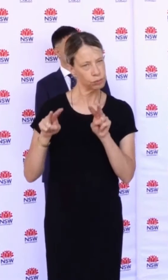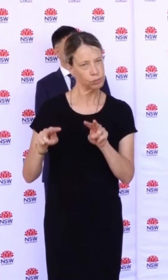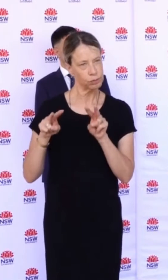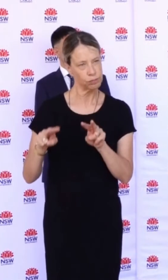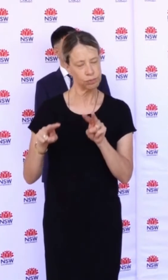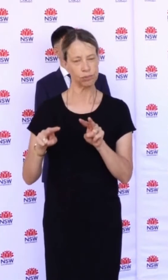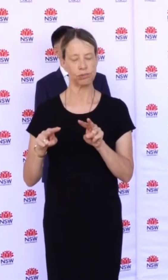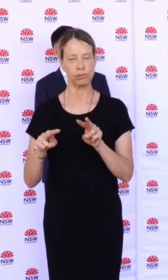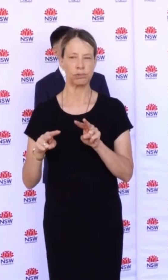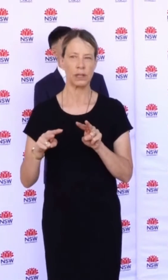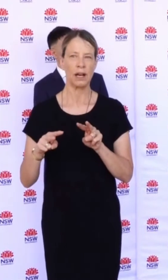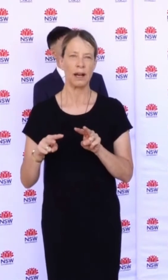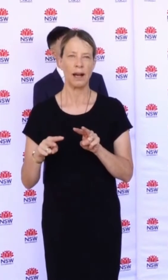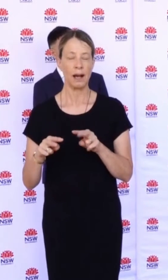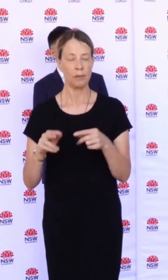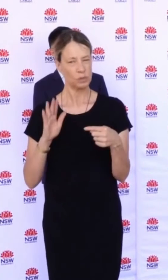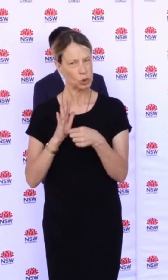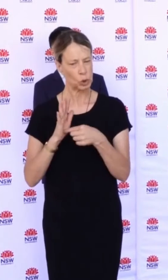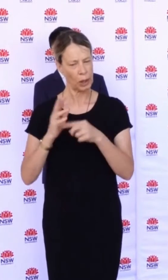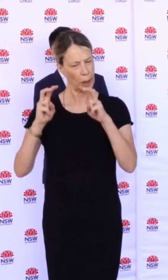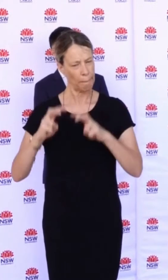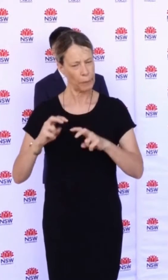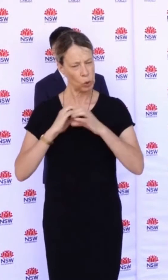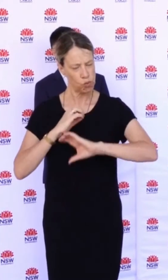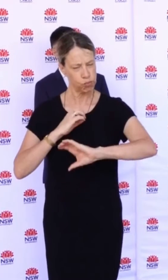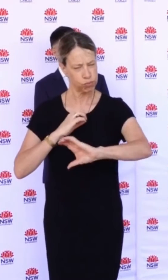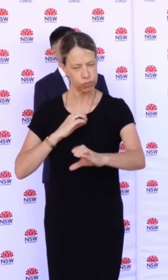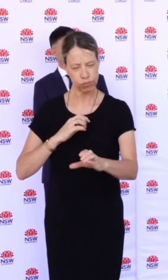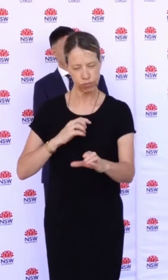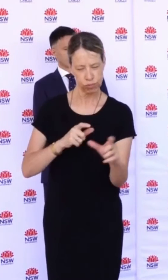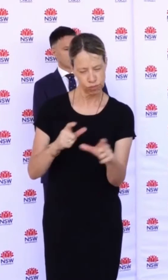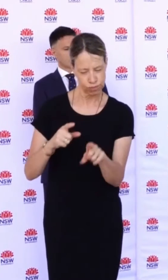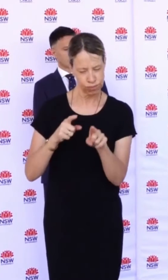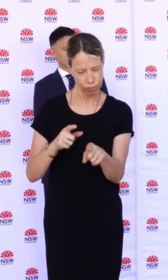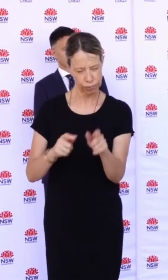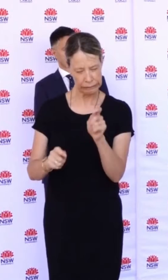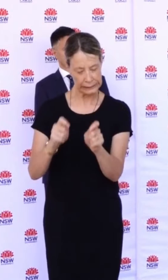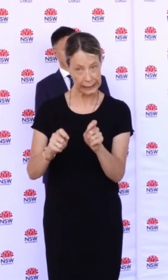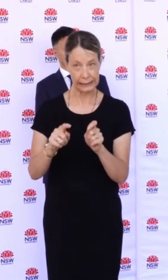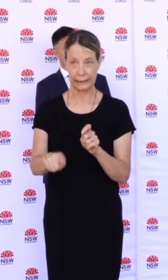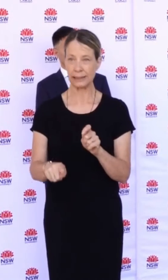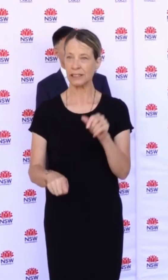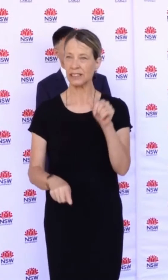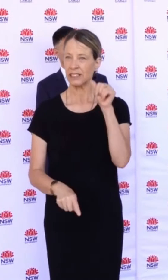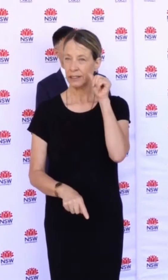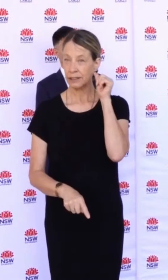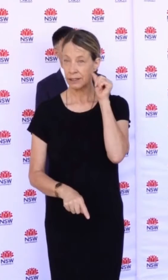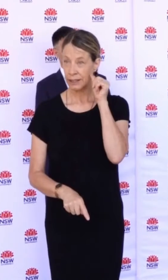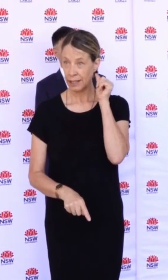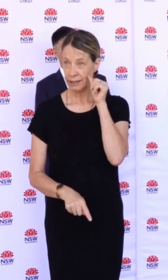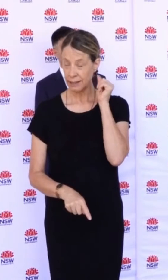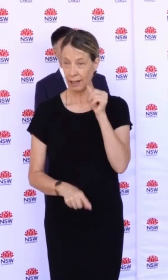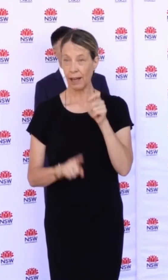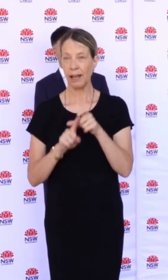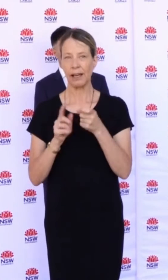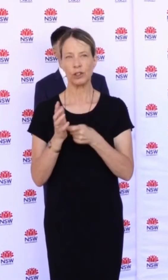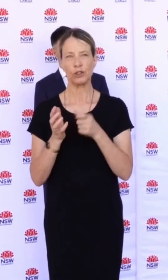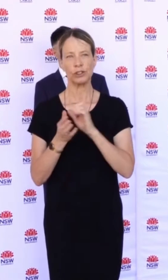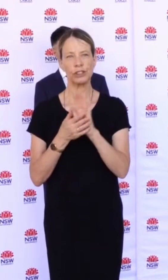Yesterday, I think it was yesterday, Dr. Chant mentioned that there had been some positive results in positive